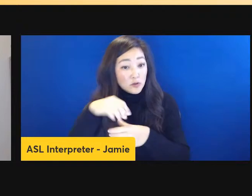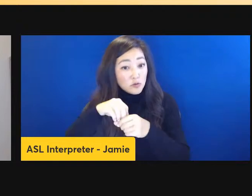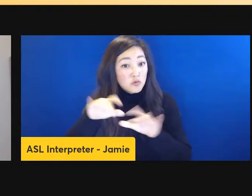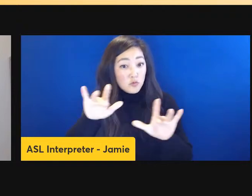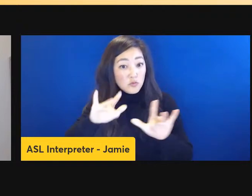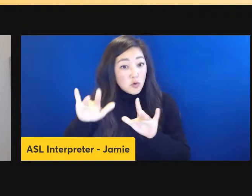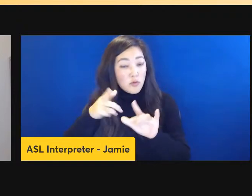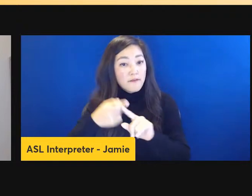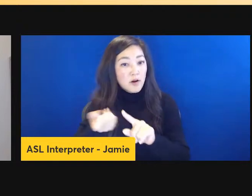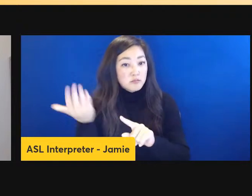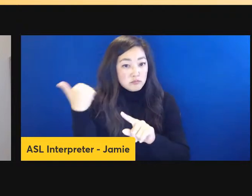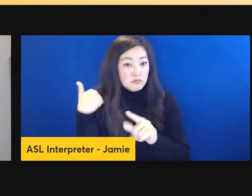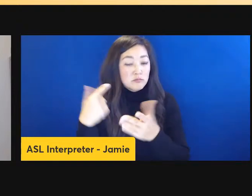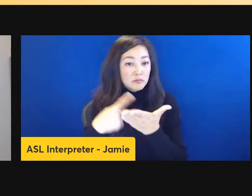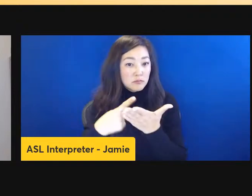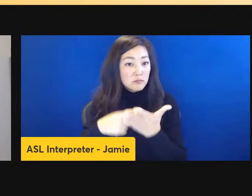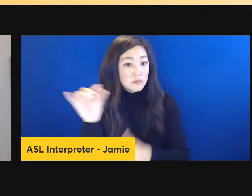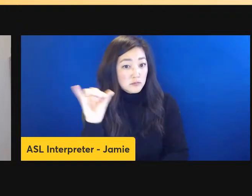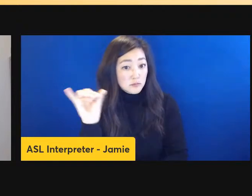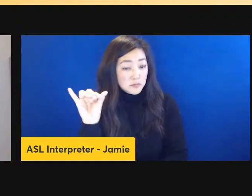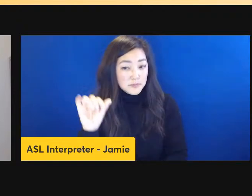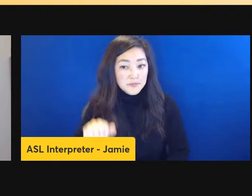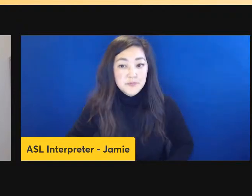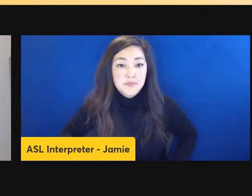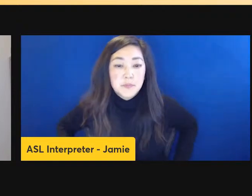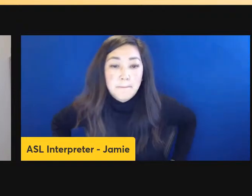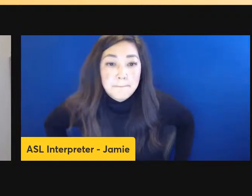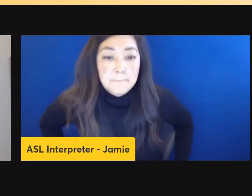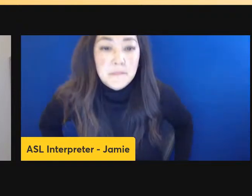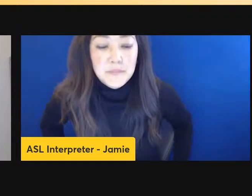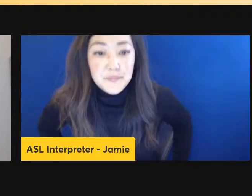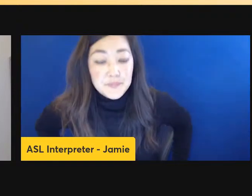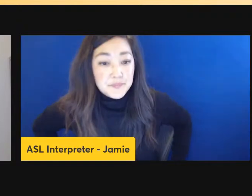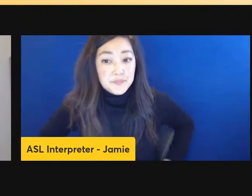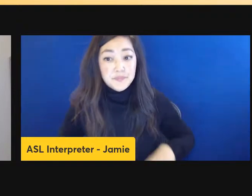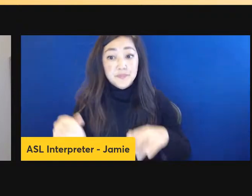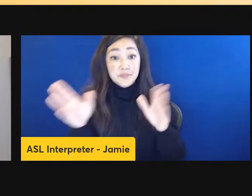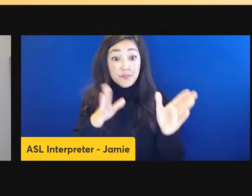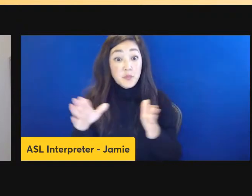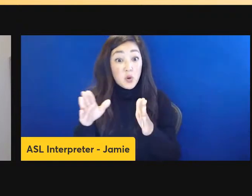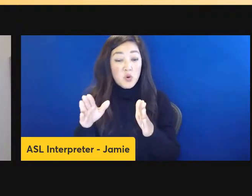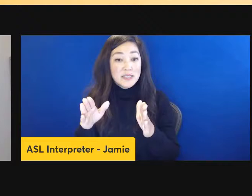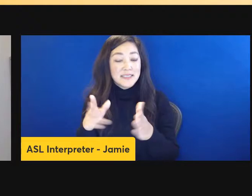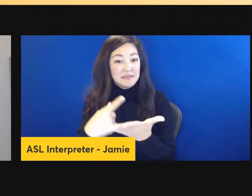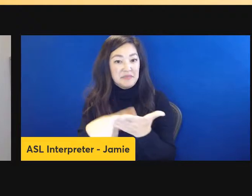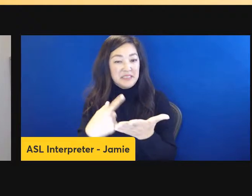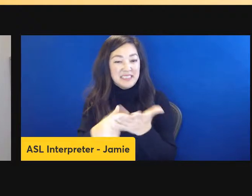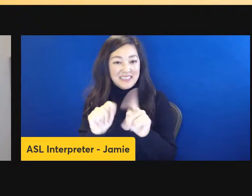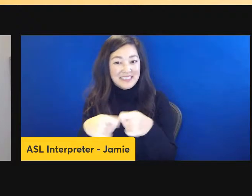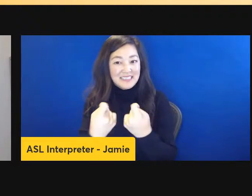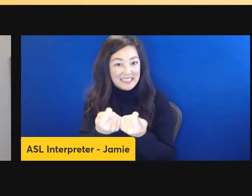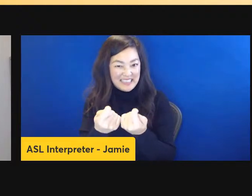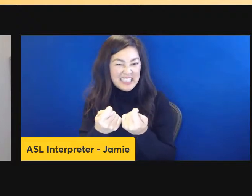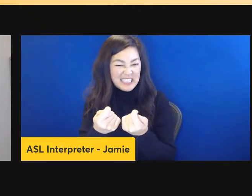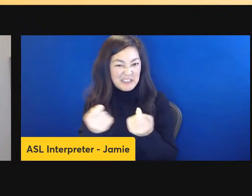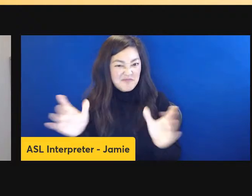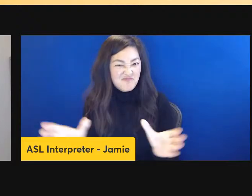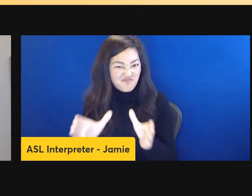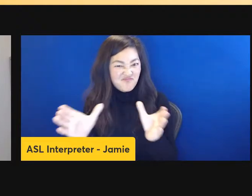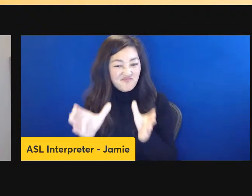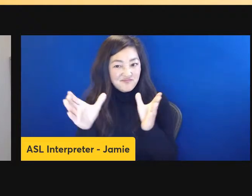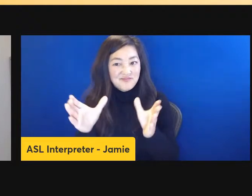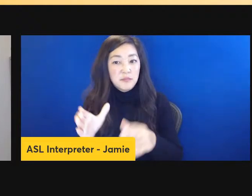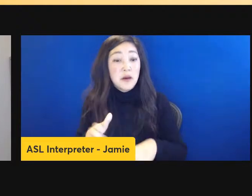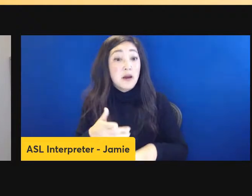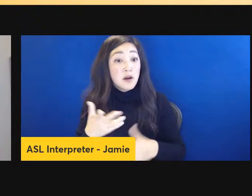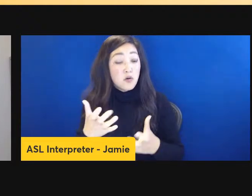past talks. The organizing of these talks is a team effort, and I want to acknowledge my